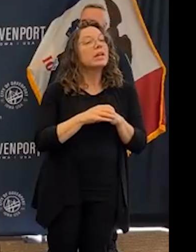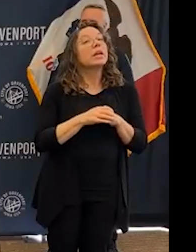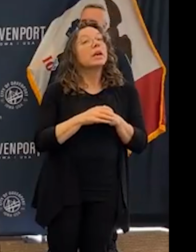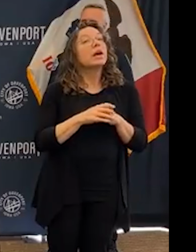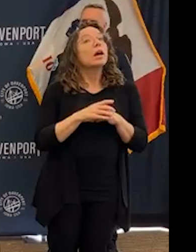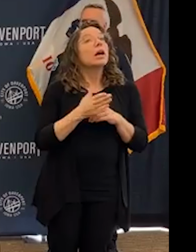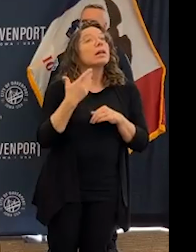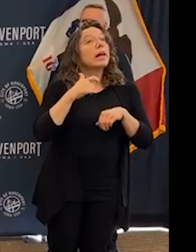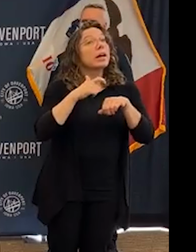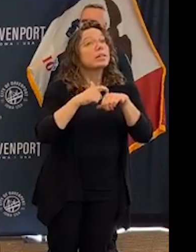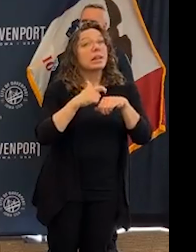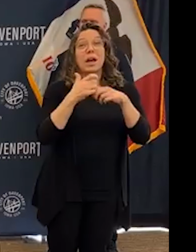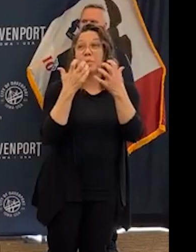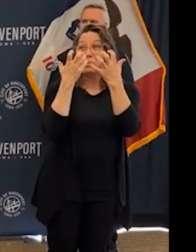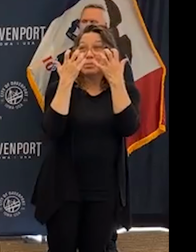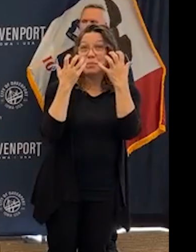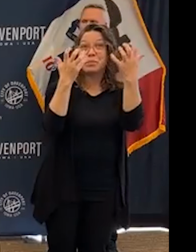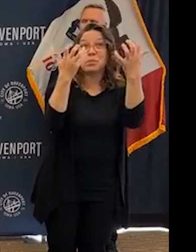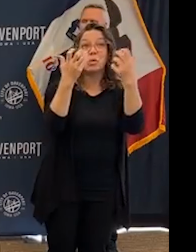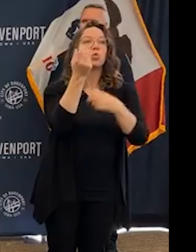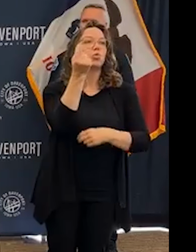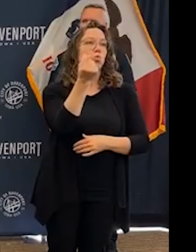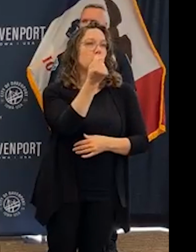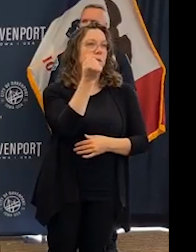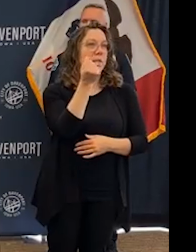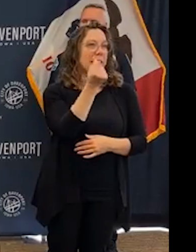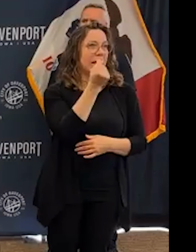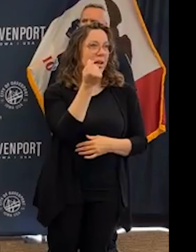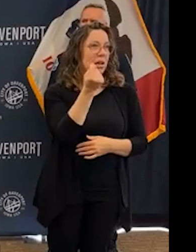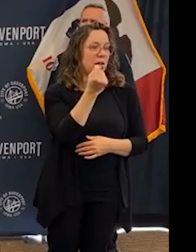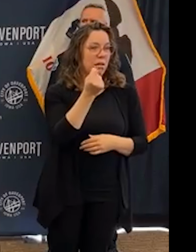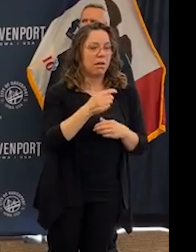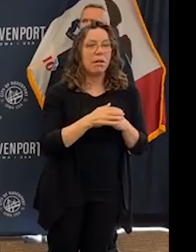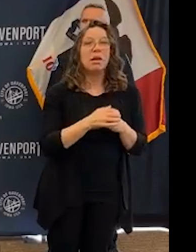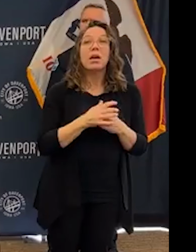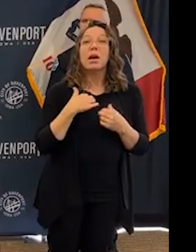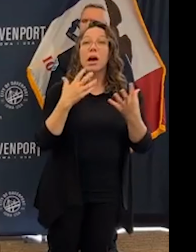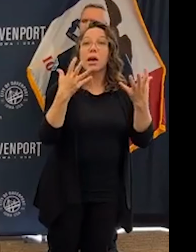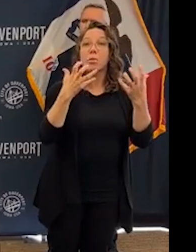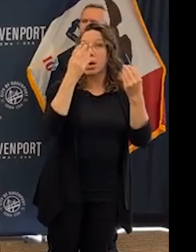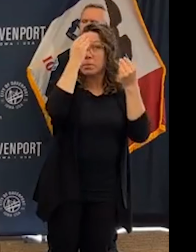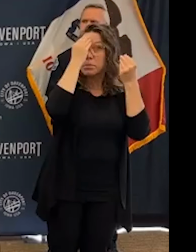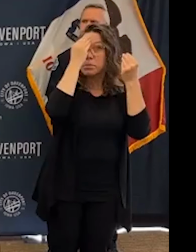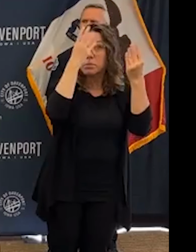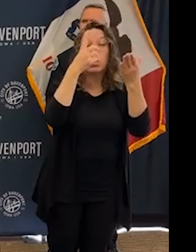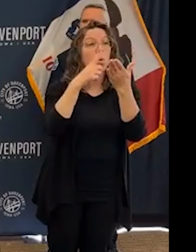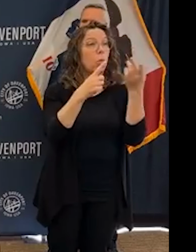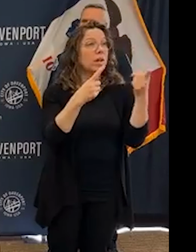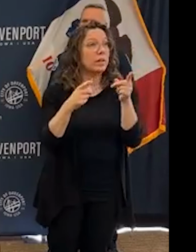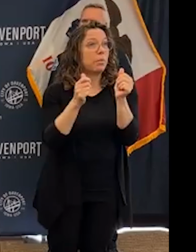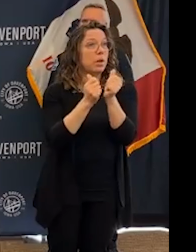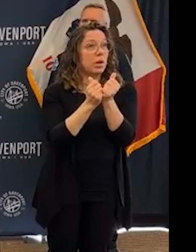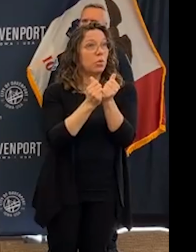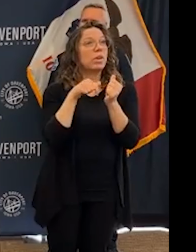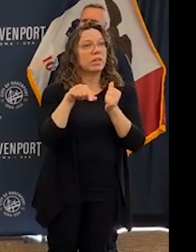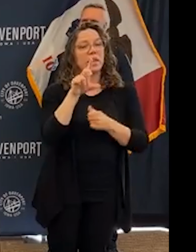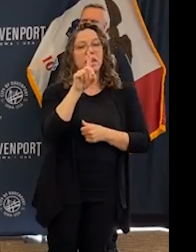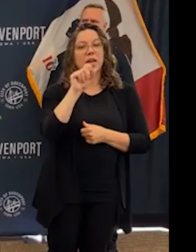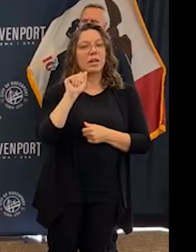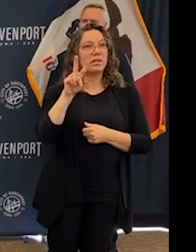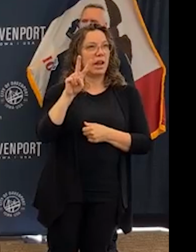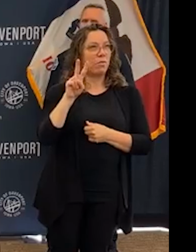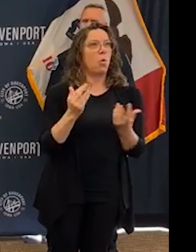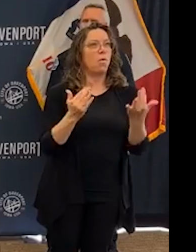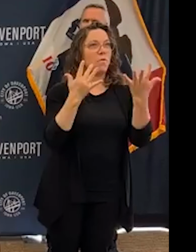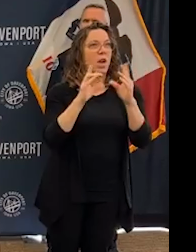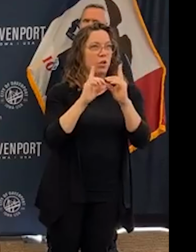was in front of most of this group was Tuesday. I just want to kind of give an update with Davenport Fire Department and what our plan has been working